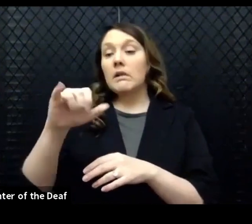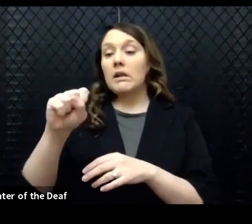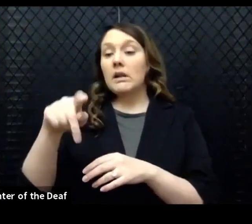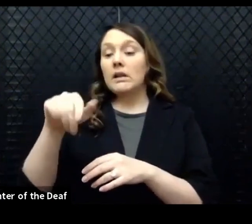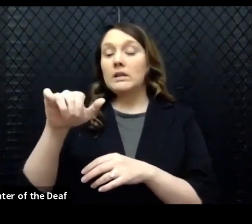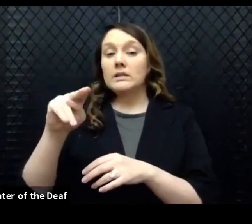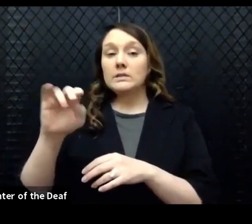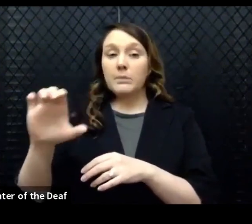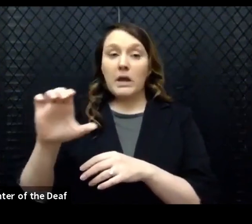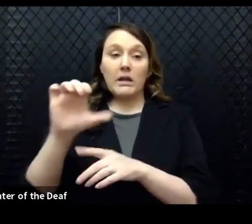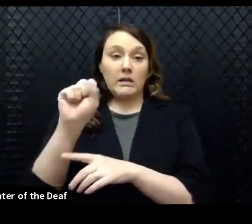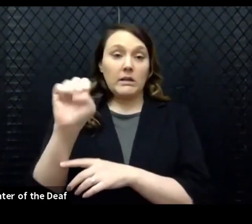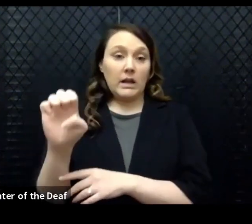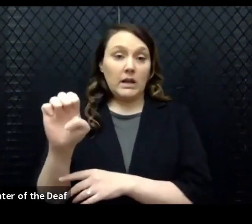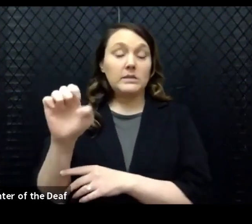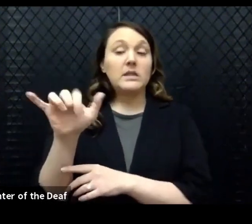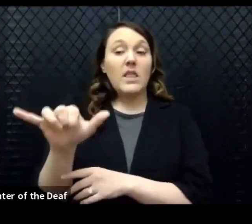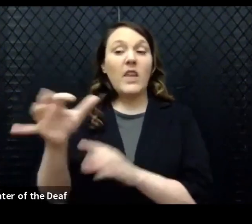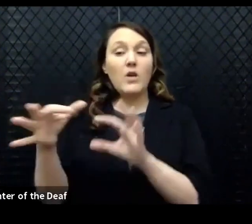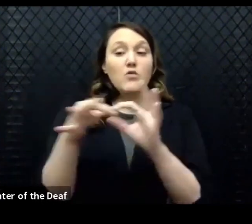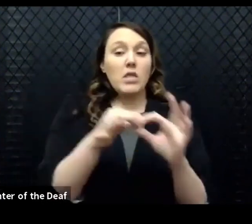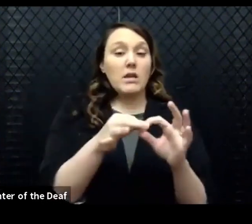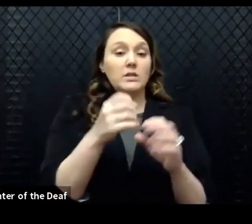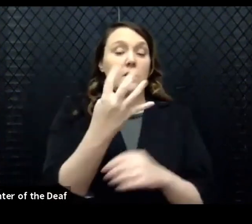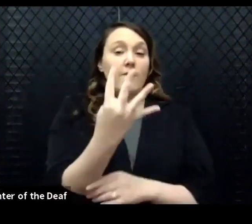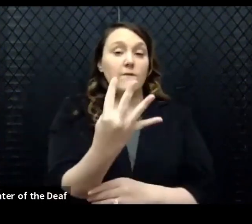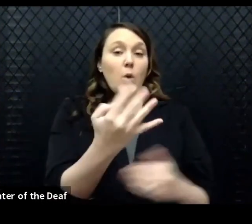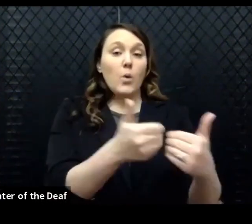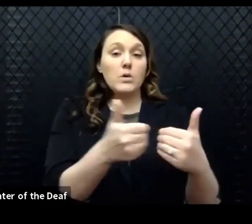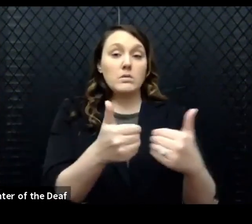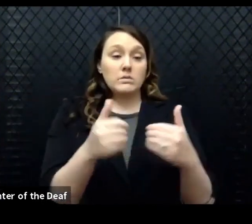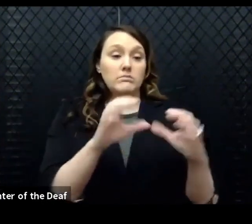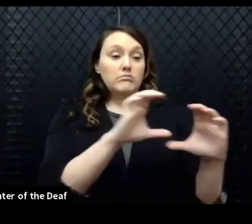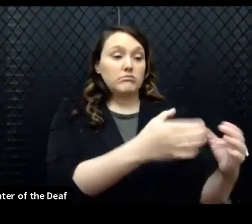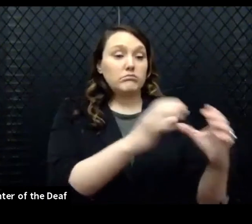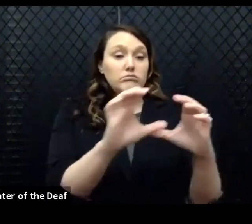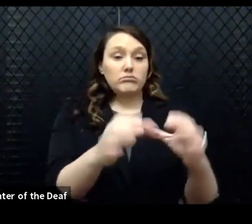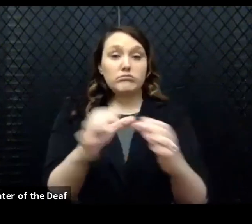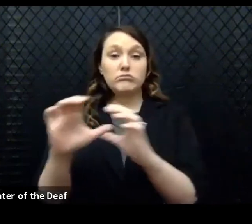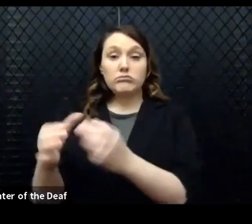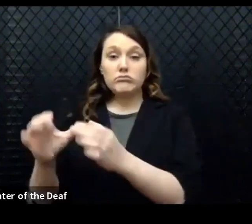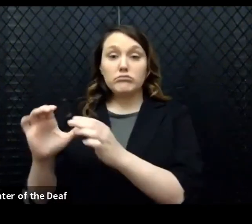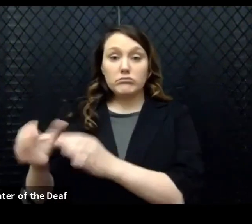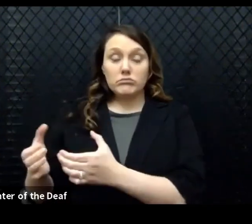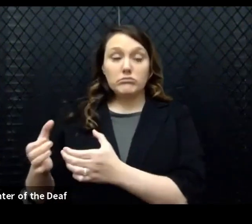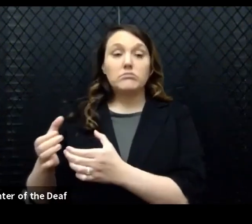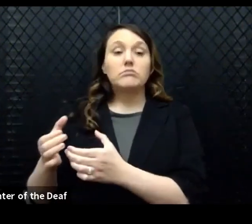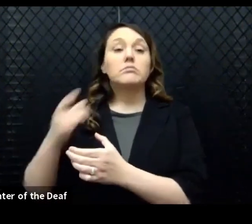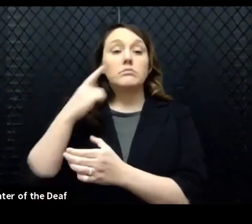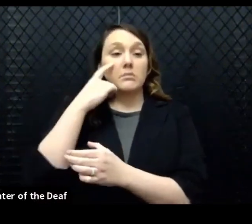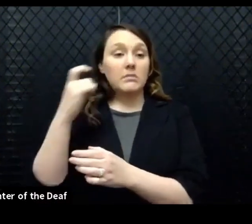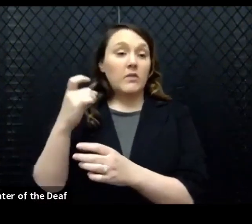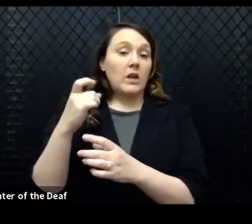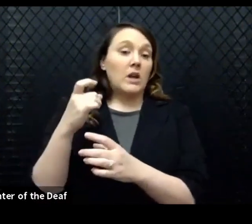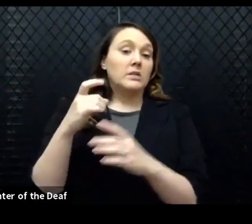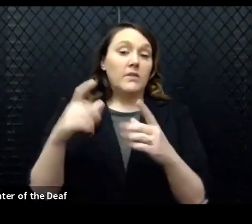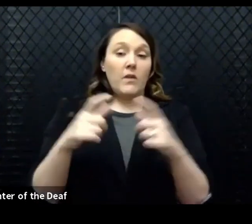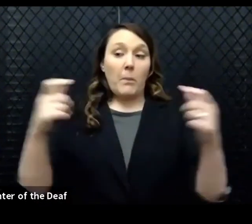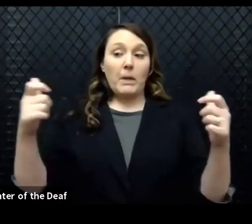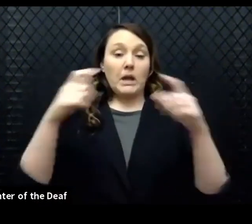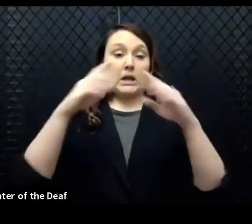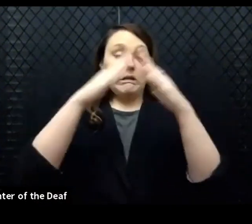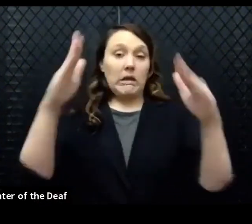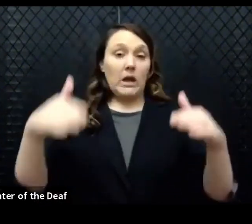to 4 separate clusters involving several large households. Through the work of our staff, we've been able to, and are